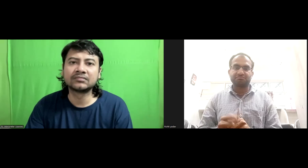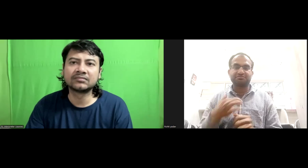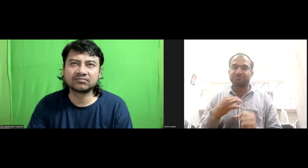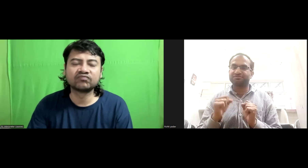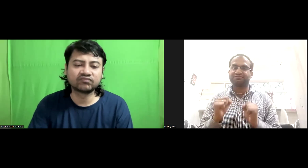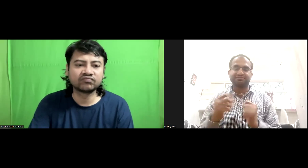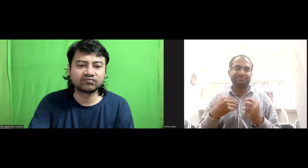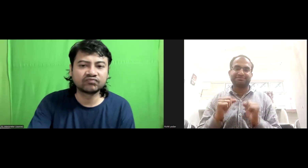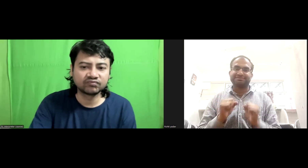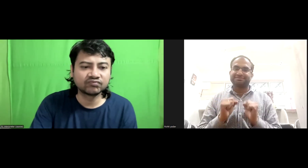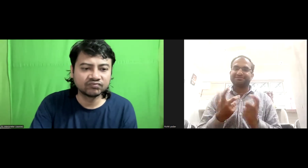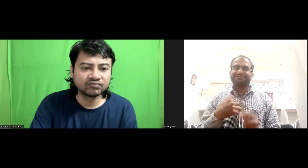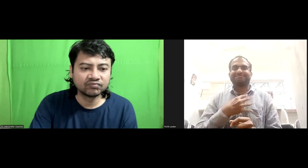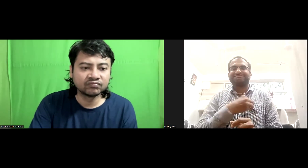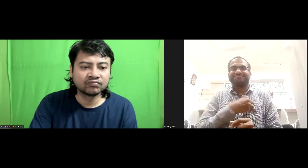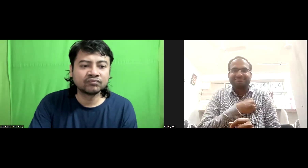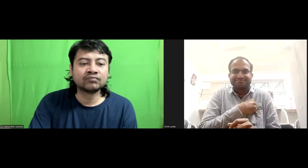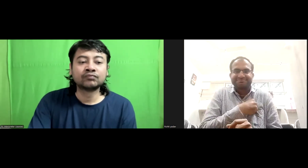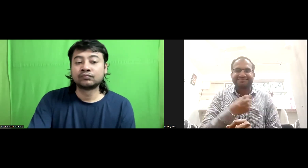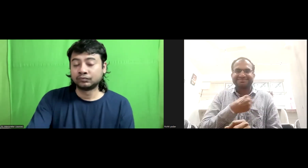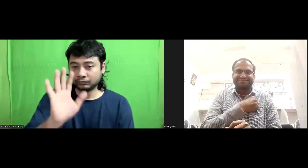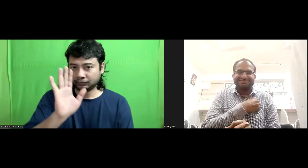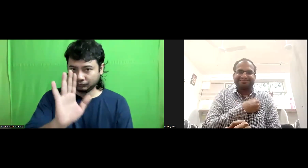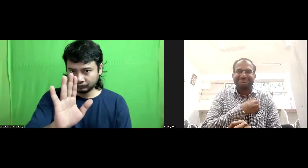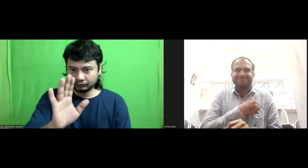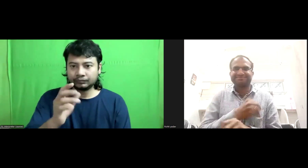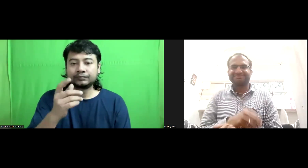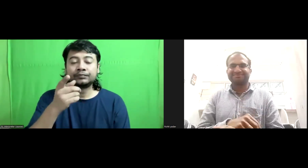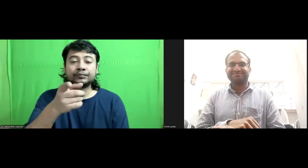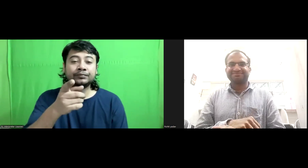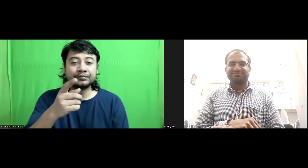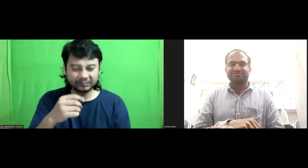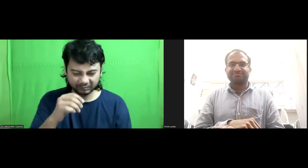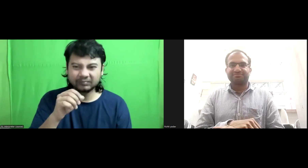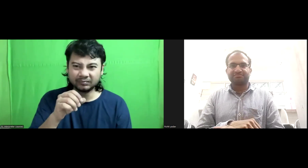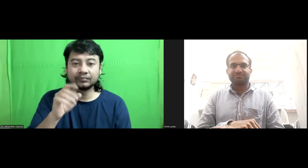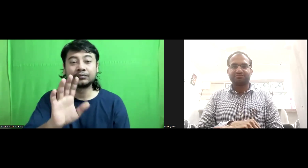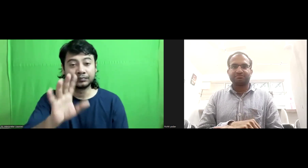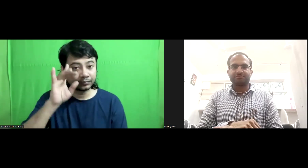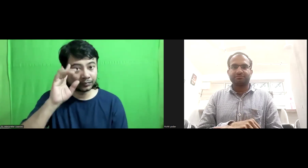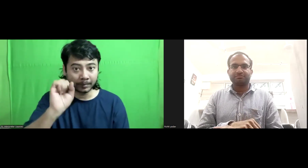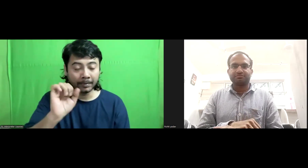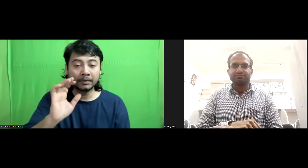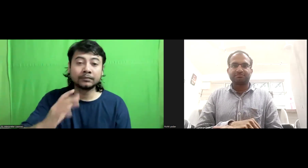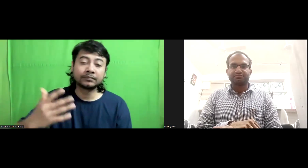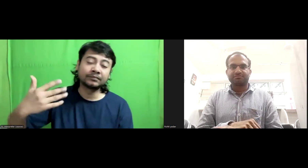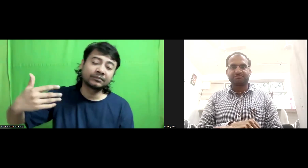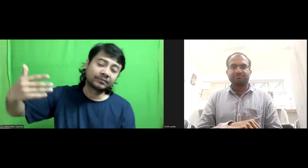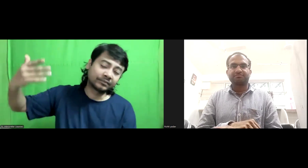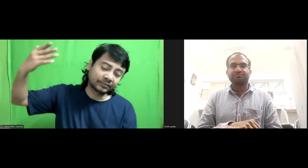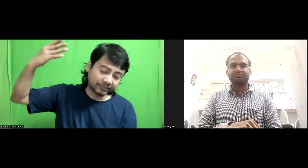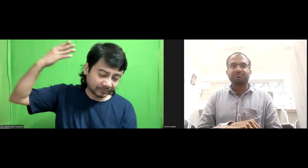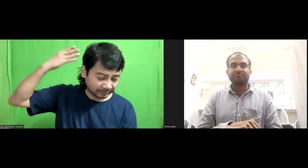See, as we discussed long time back in one of the classes, that in this Kali Yuga, nothing is